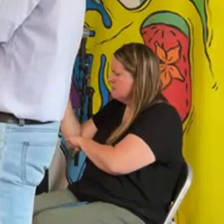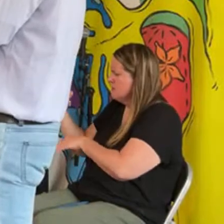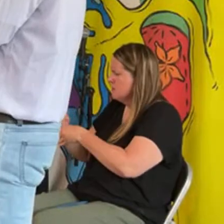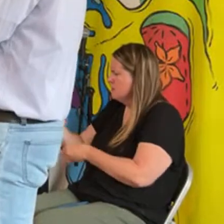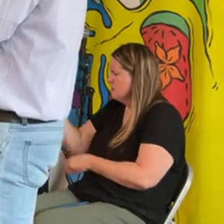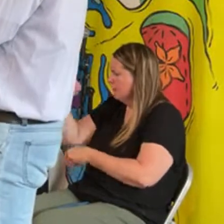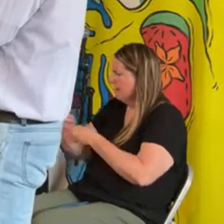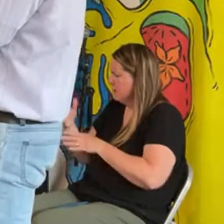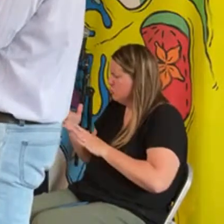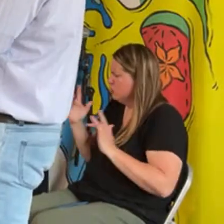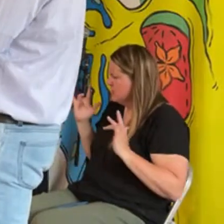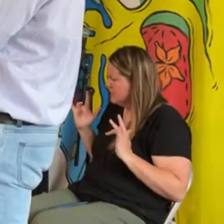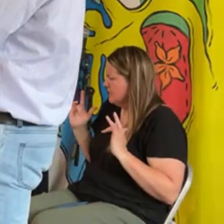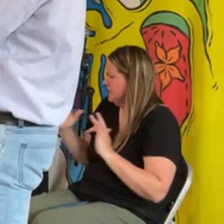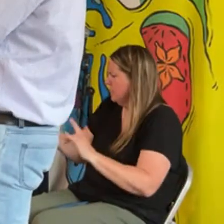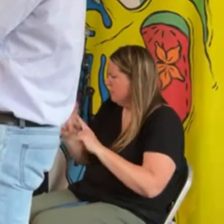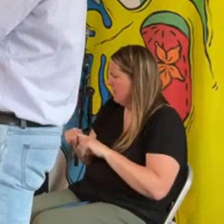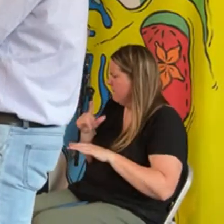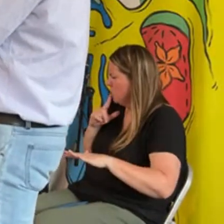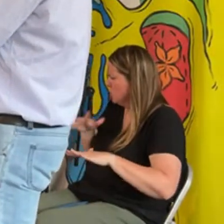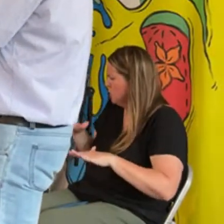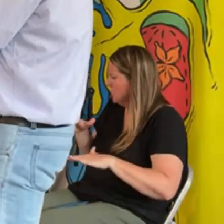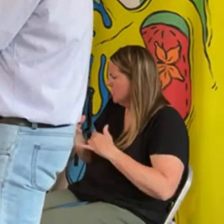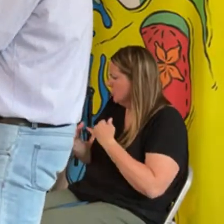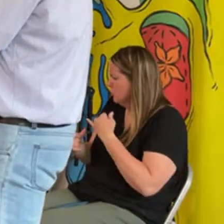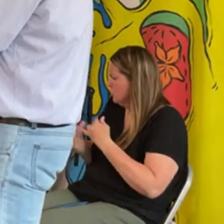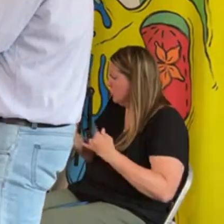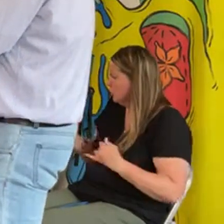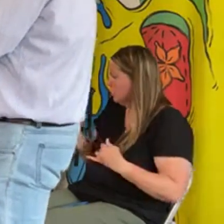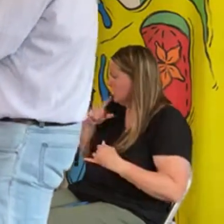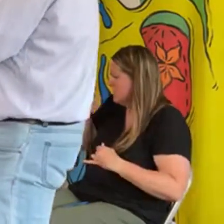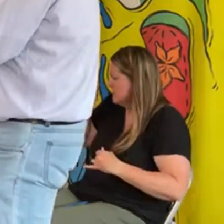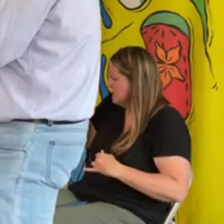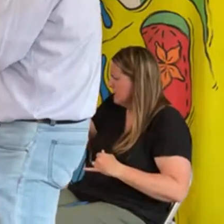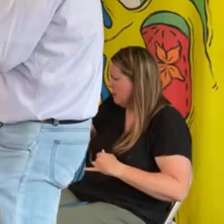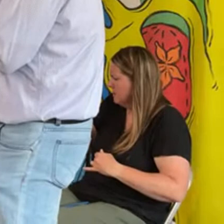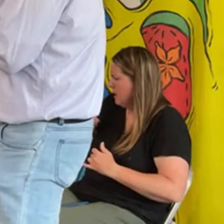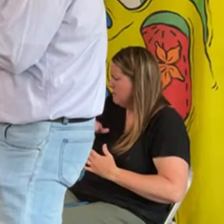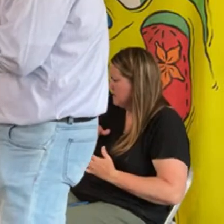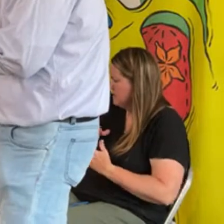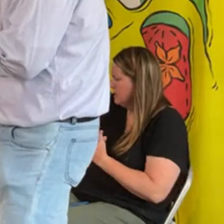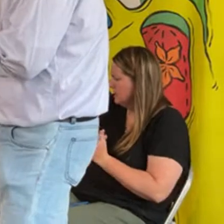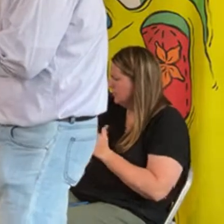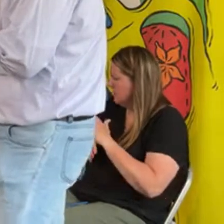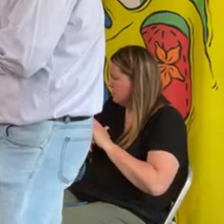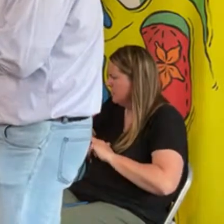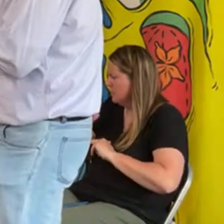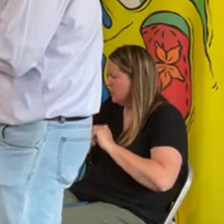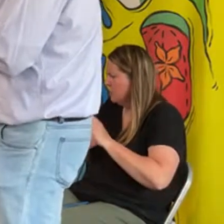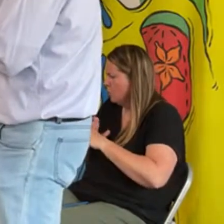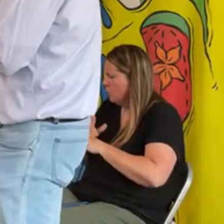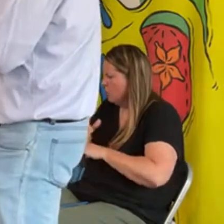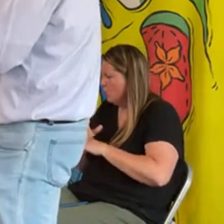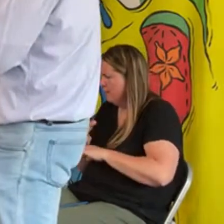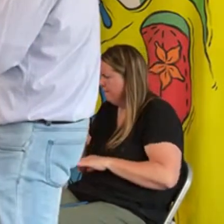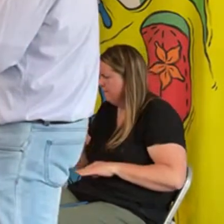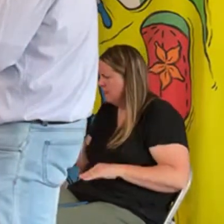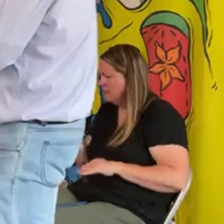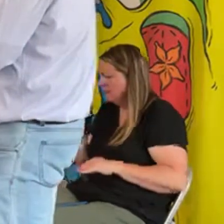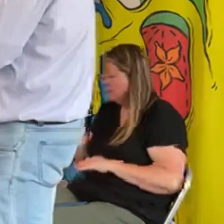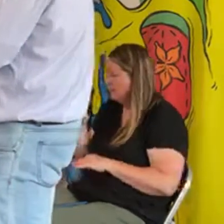of strings and the tap tap against the buildings, a footed fist and